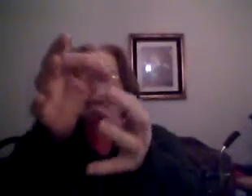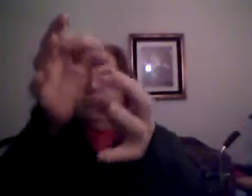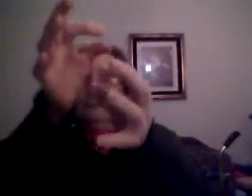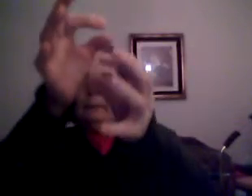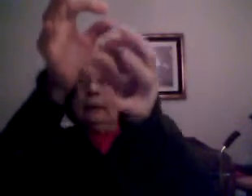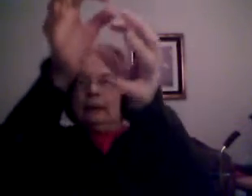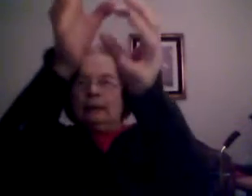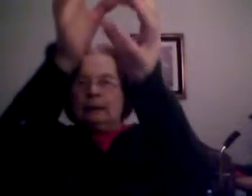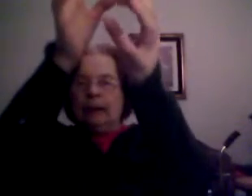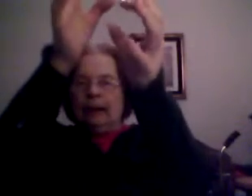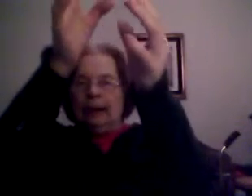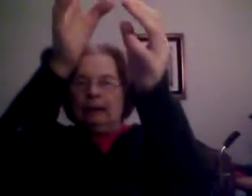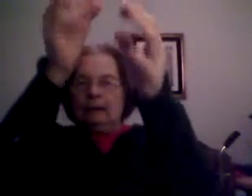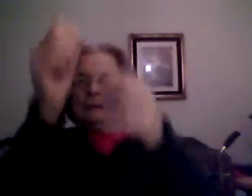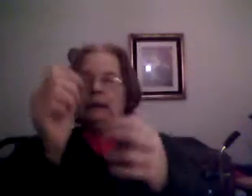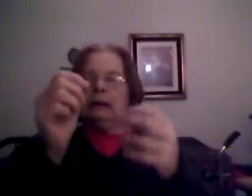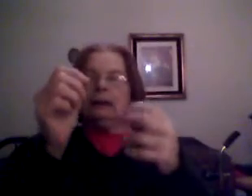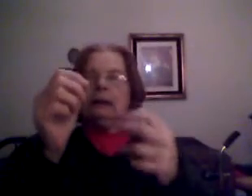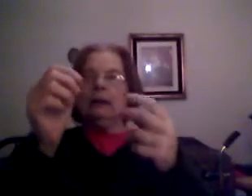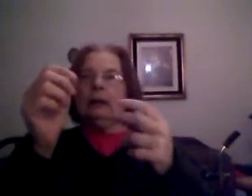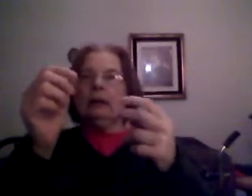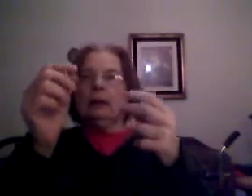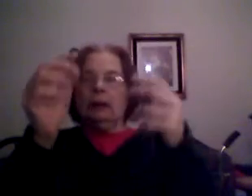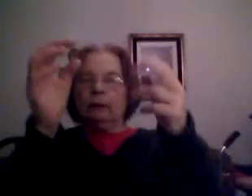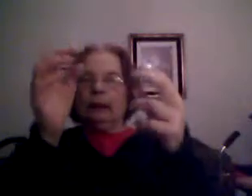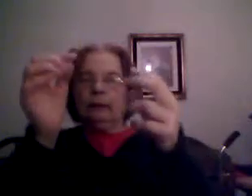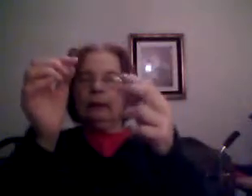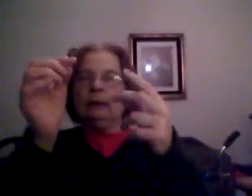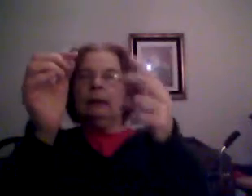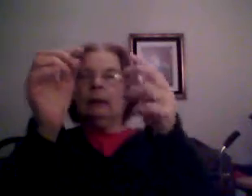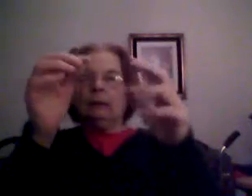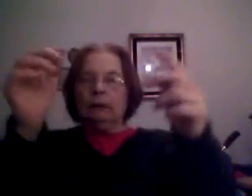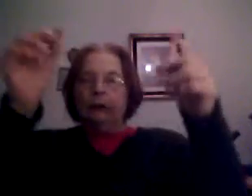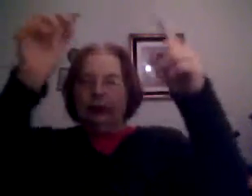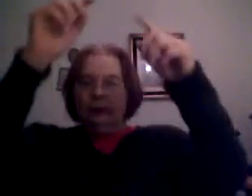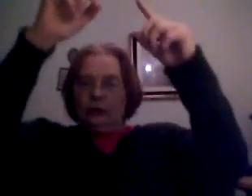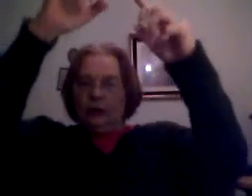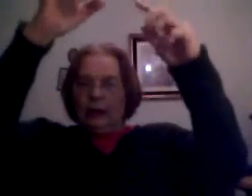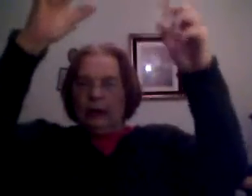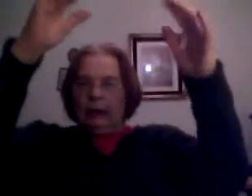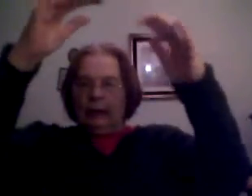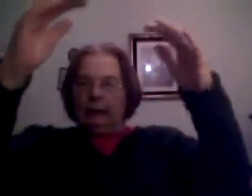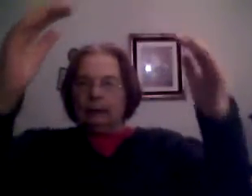medium size. Okay, then it would have a shade